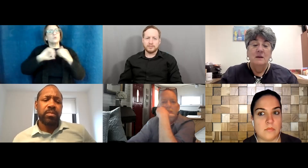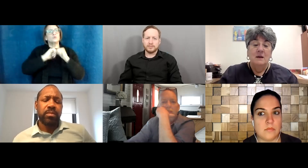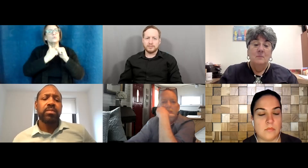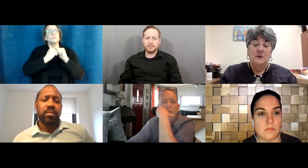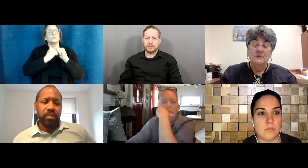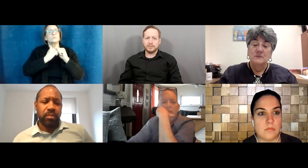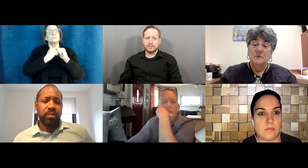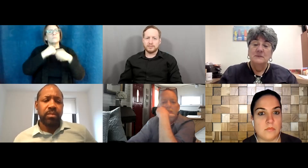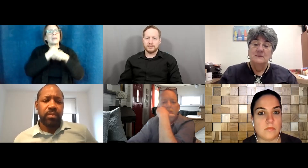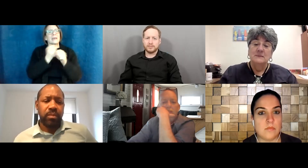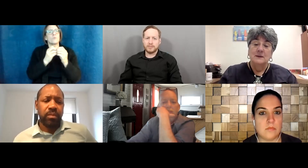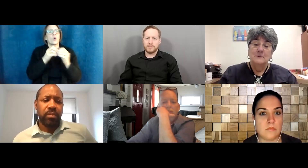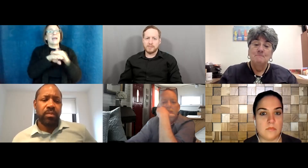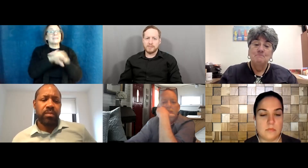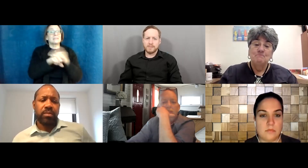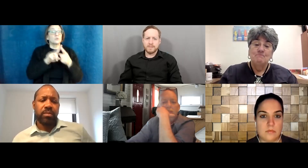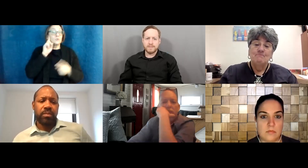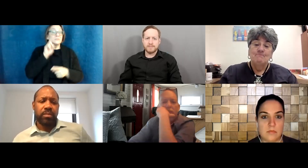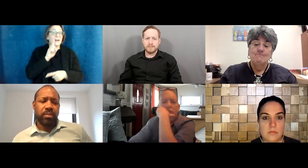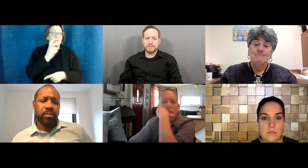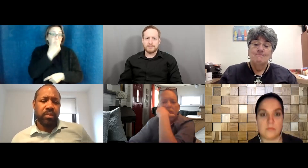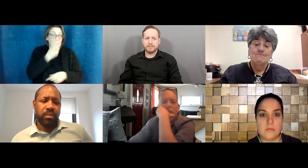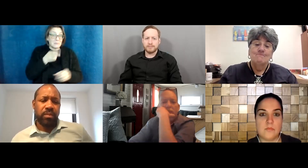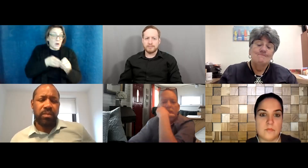deafblind participants.